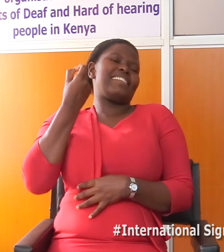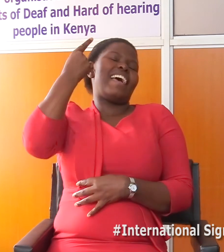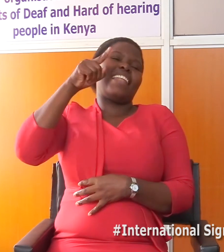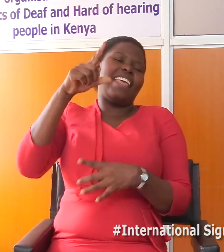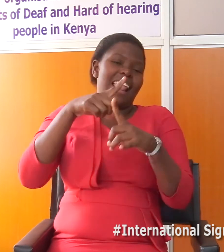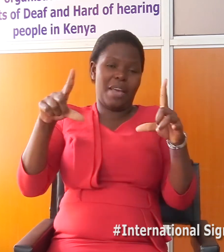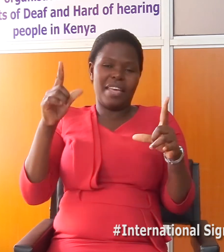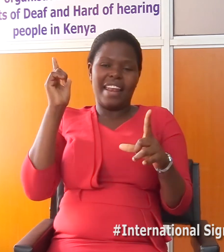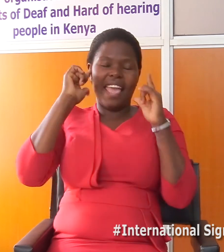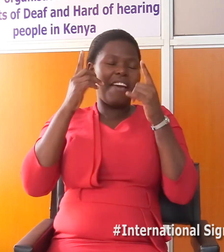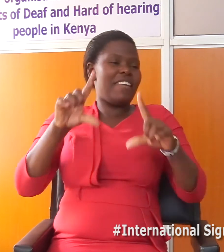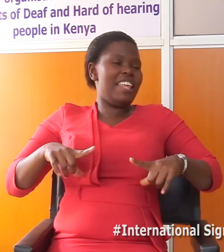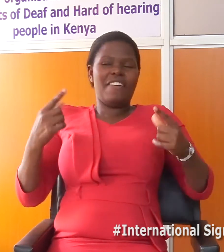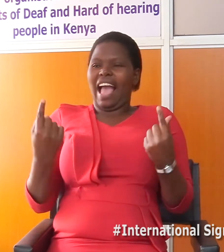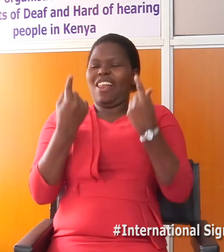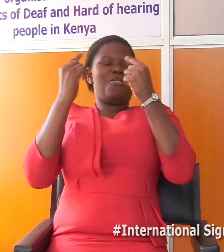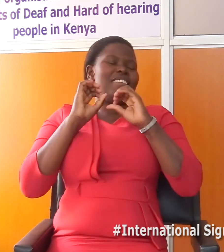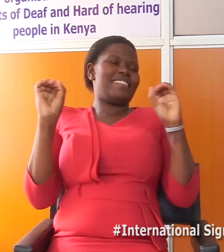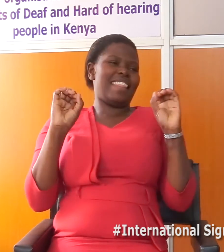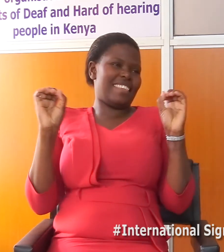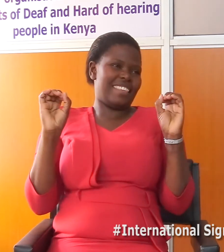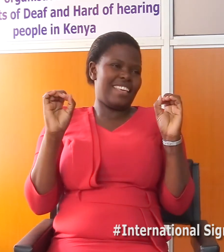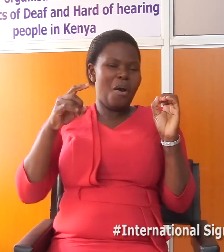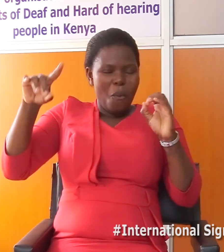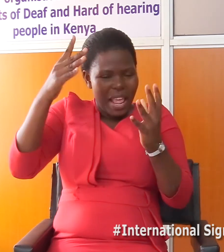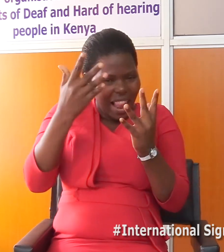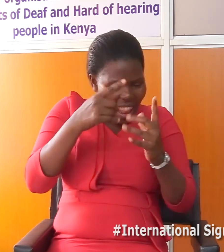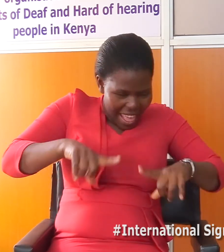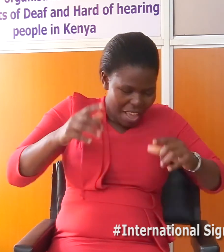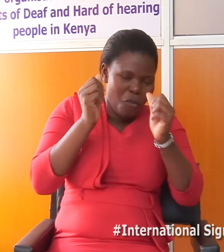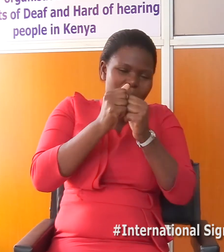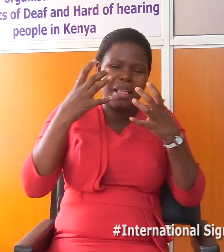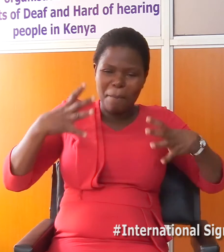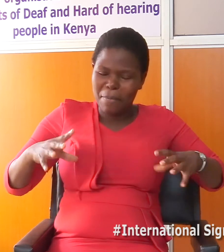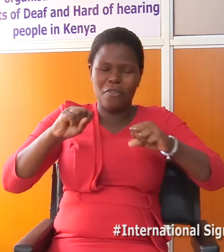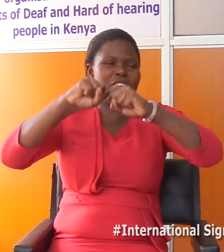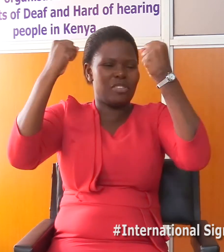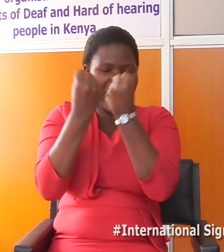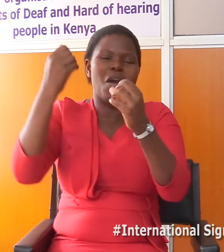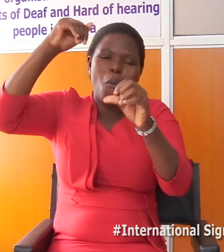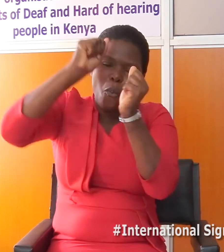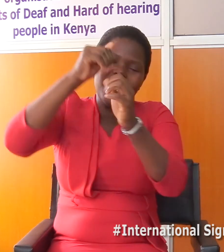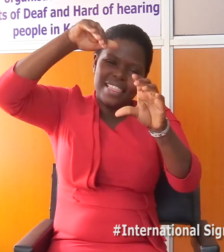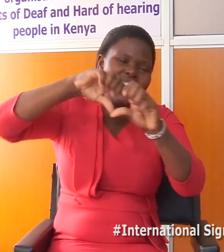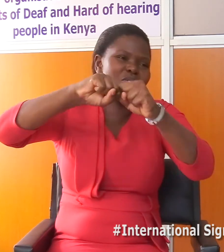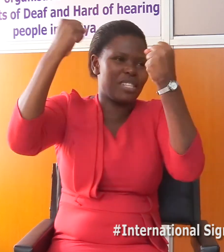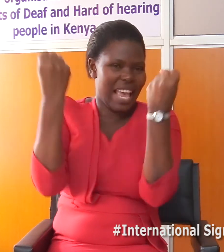you must understand their language. Yeah, because it is not that they live alone, but it's just because we live with the people in the society,